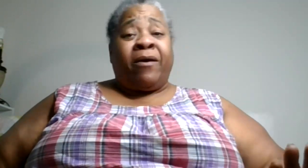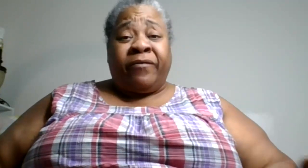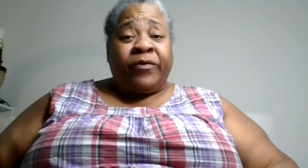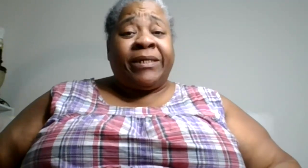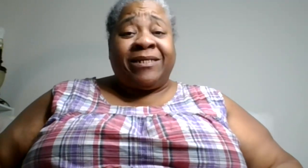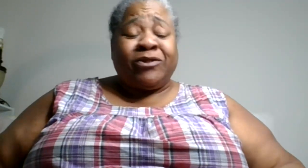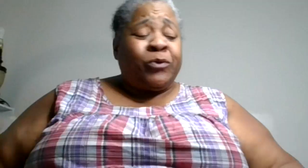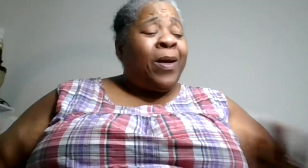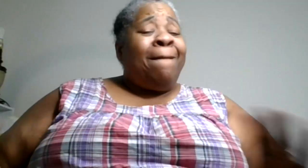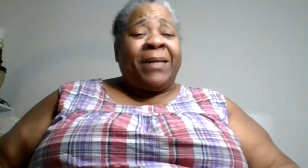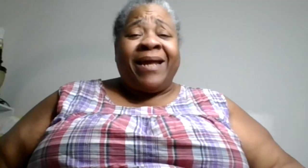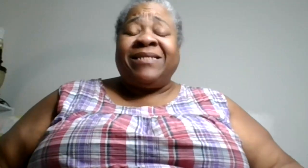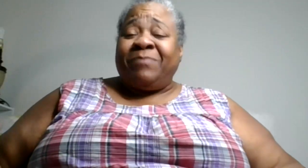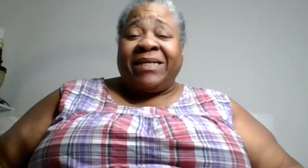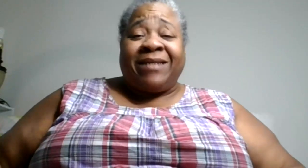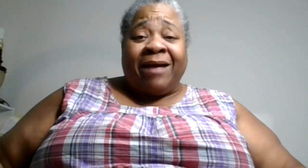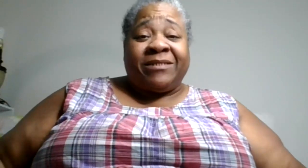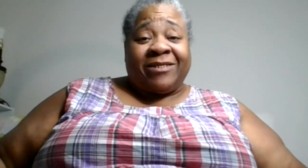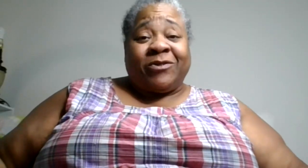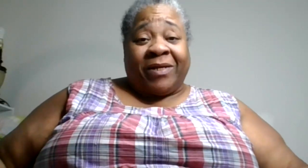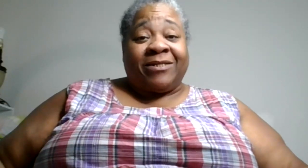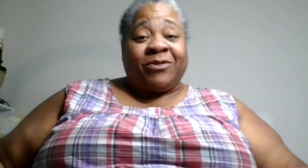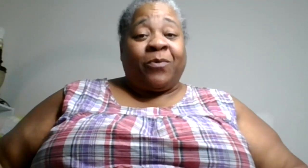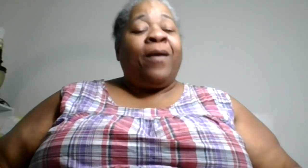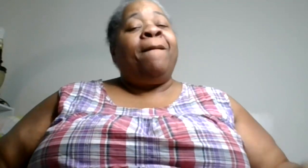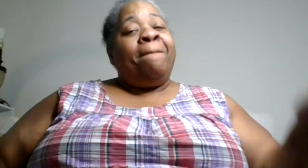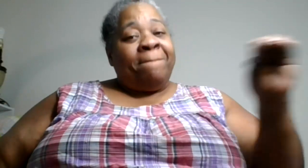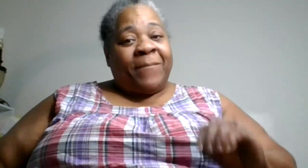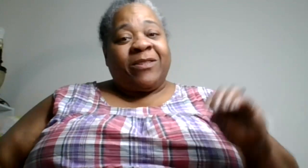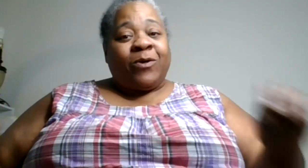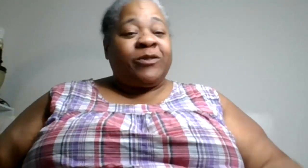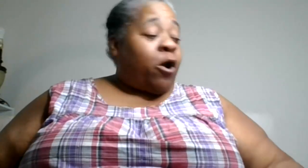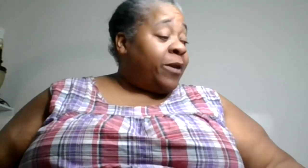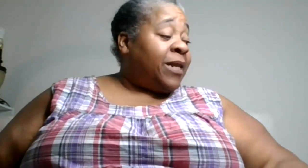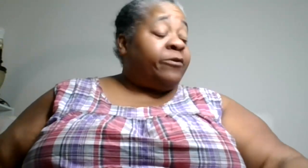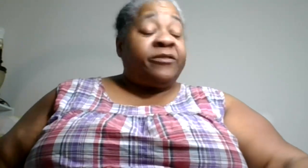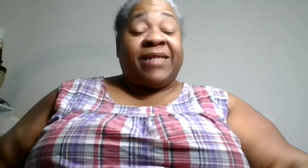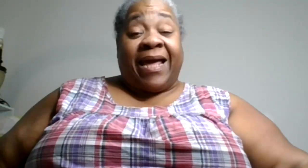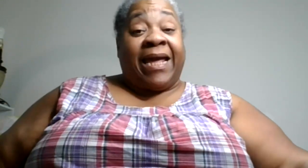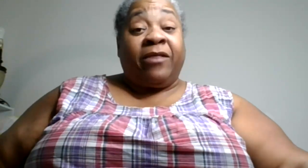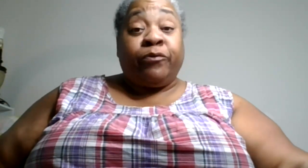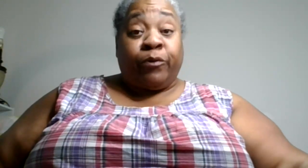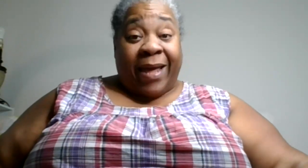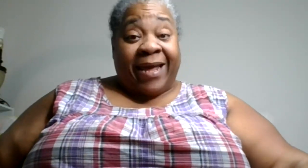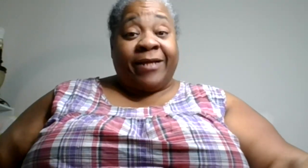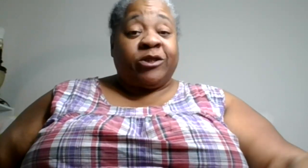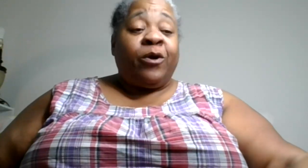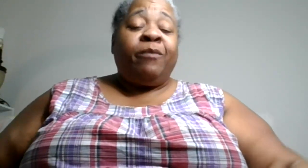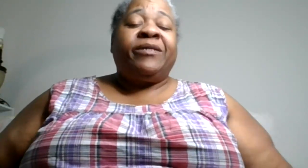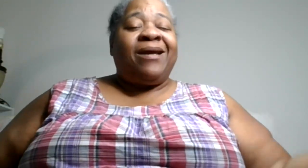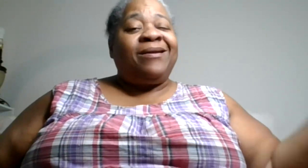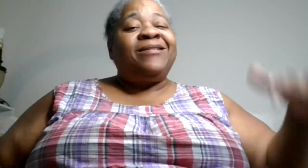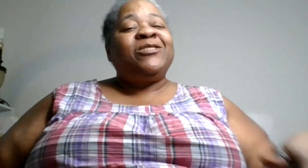if you need to, play it as many times as you need to. But those are letters A through H pertaining to